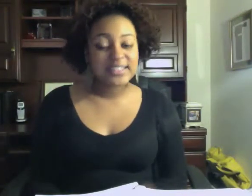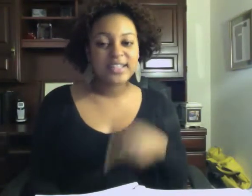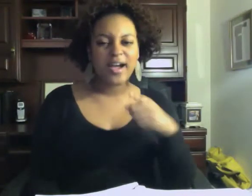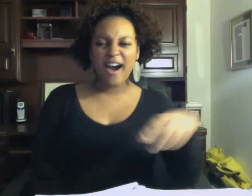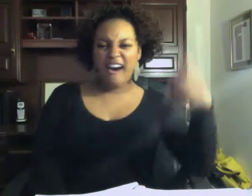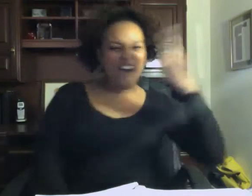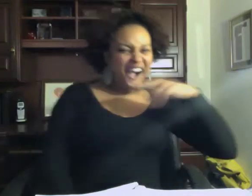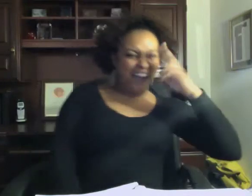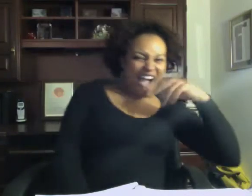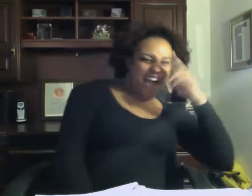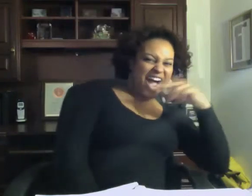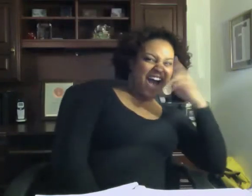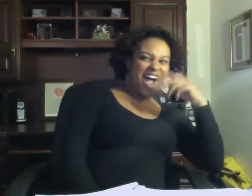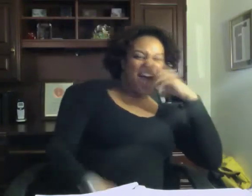like,